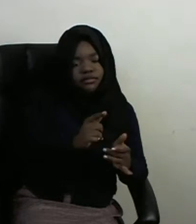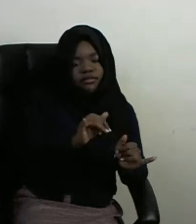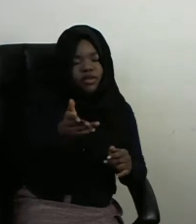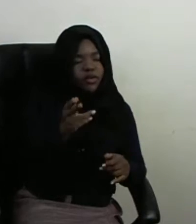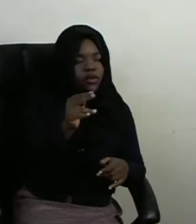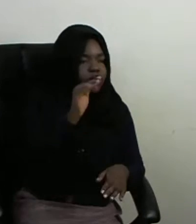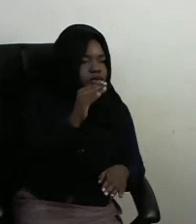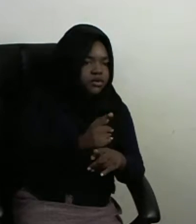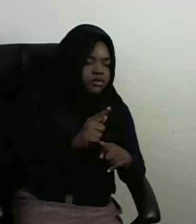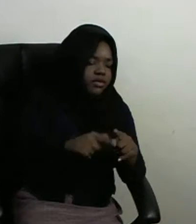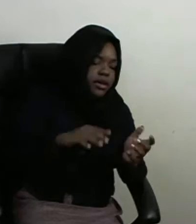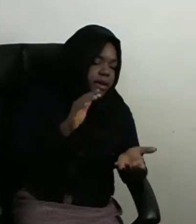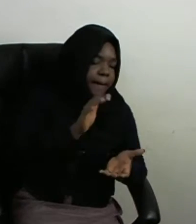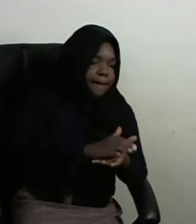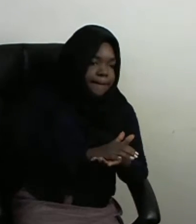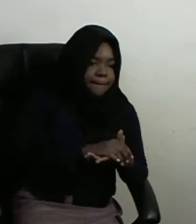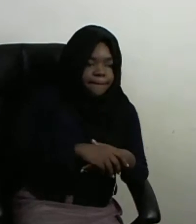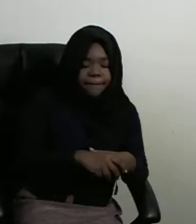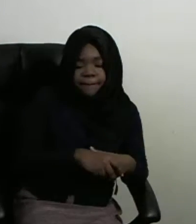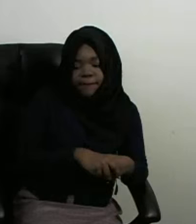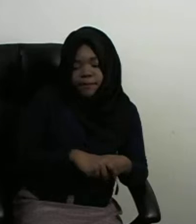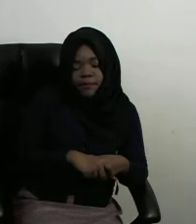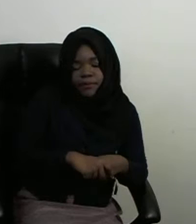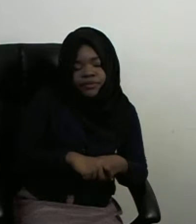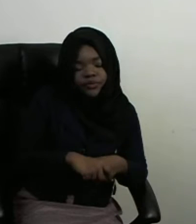concerned. Okay?